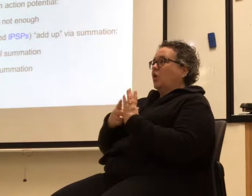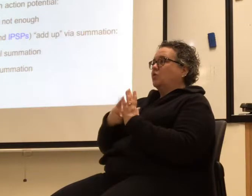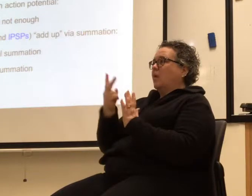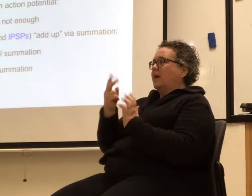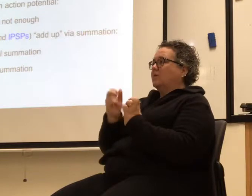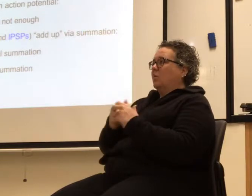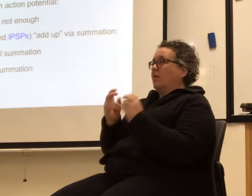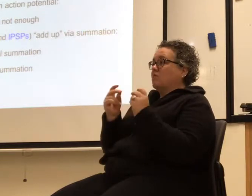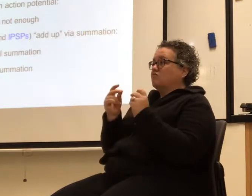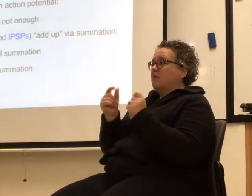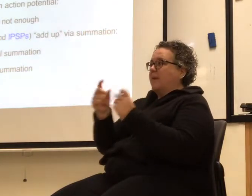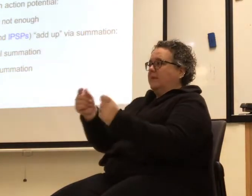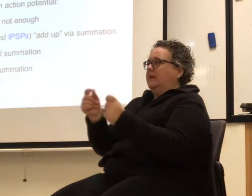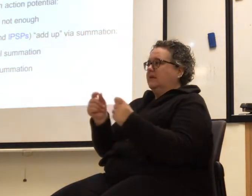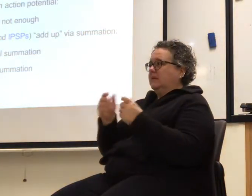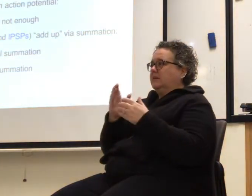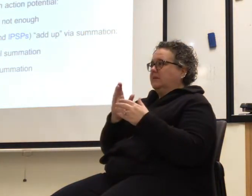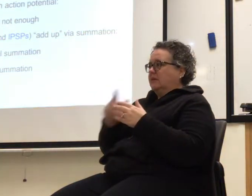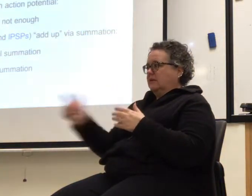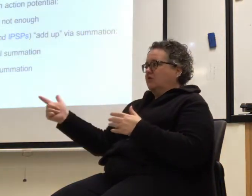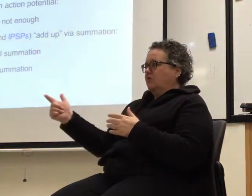rapid succession. Okay.